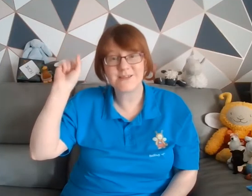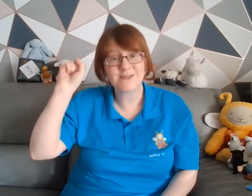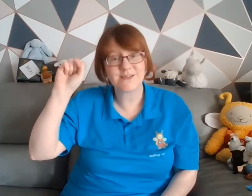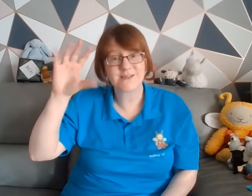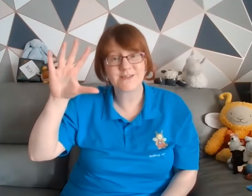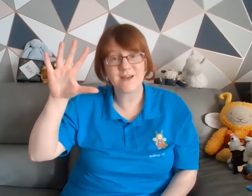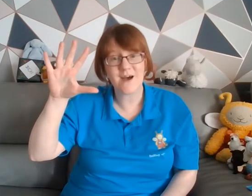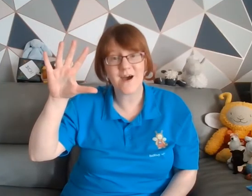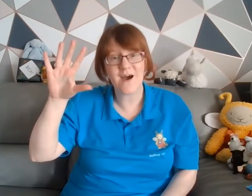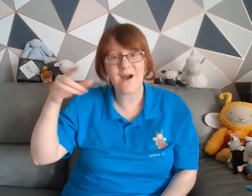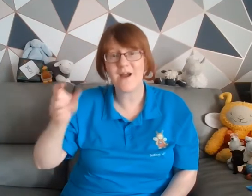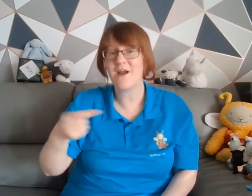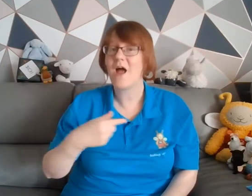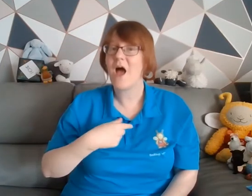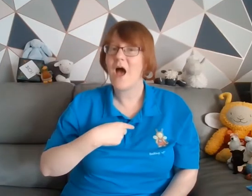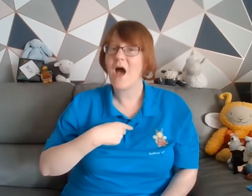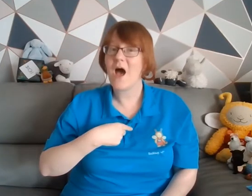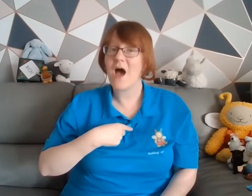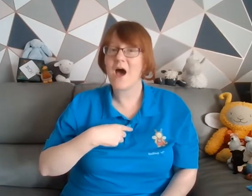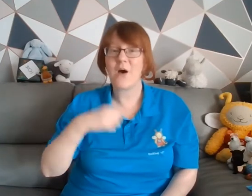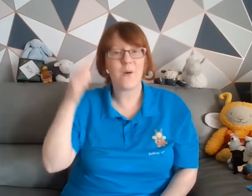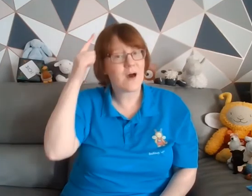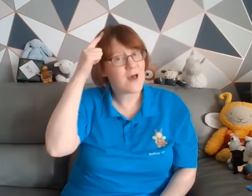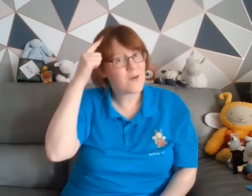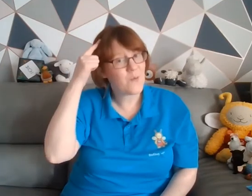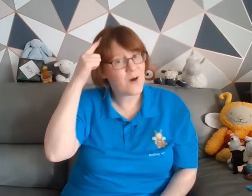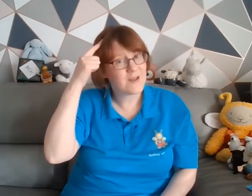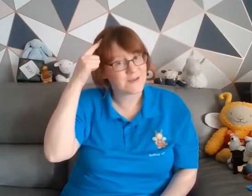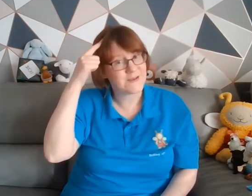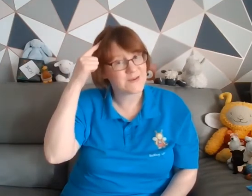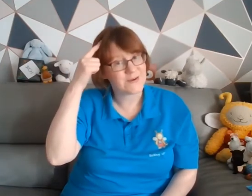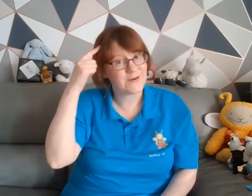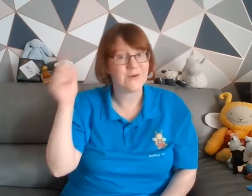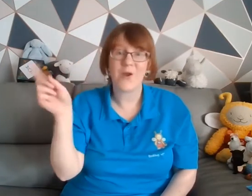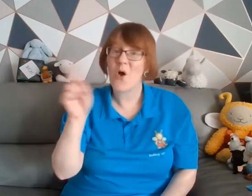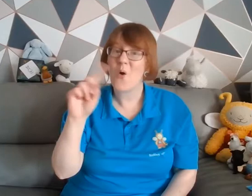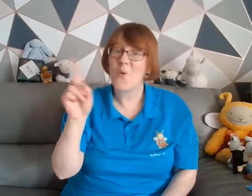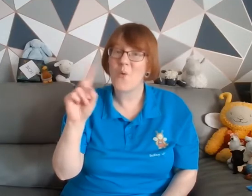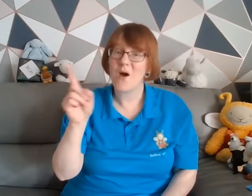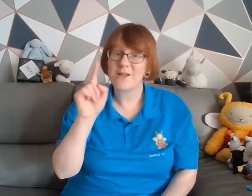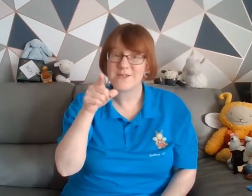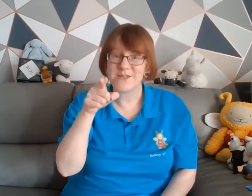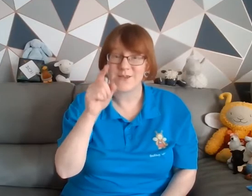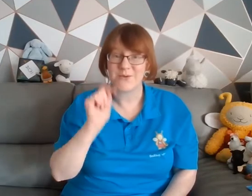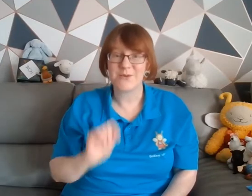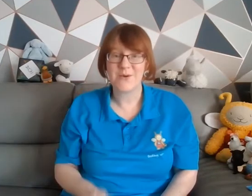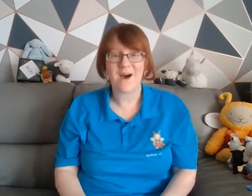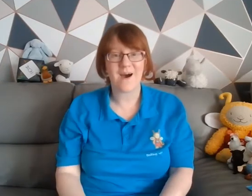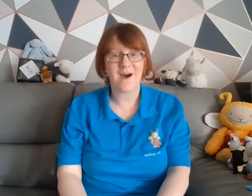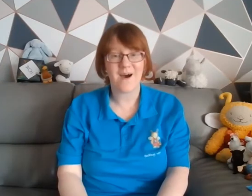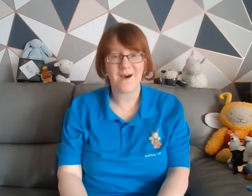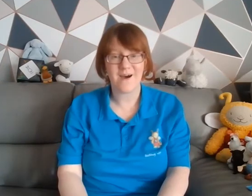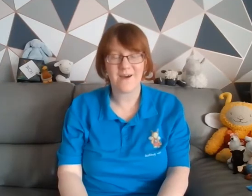little star, how I wonder what you